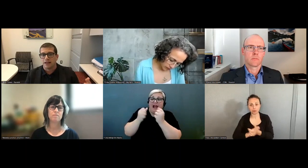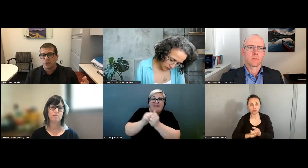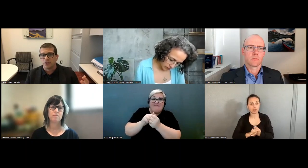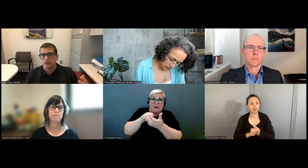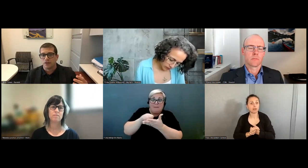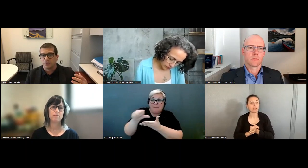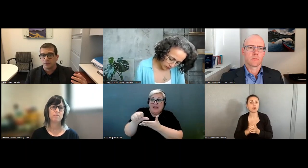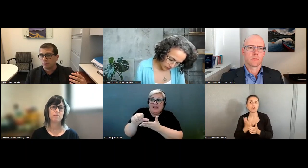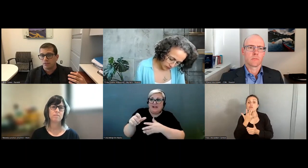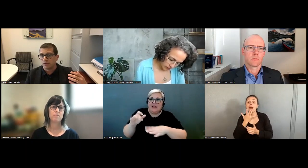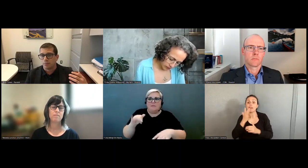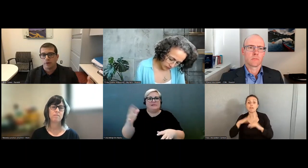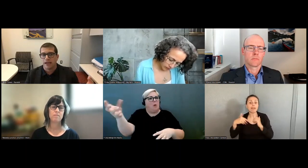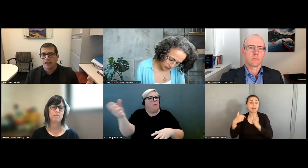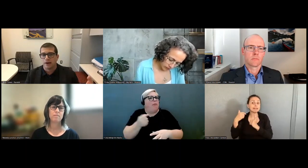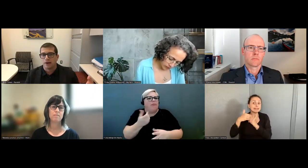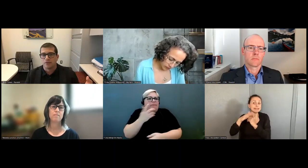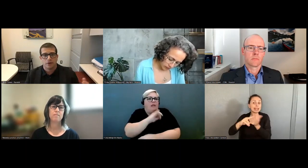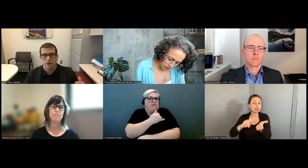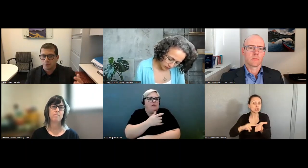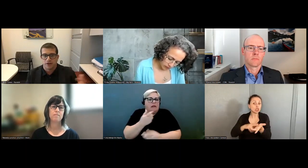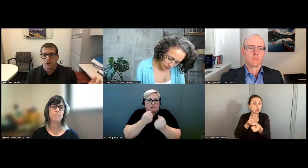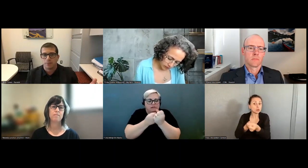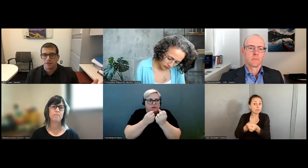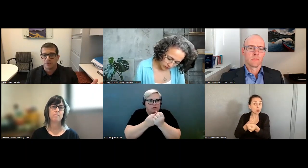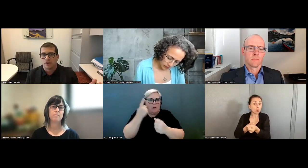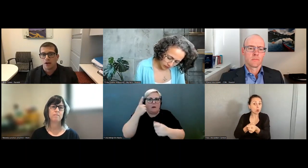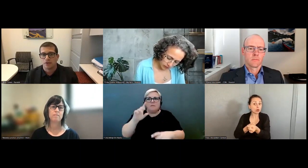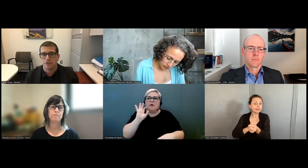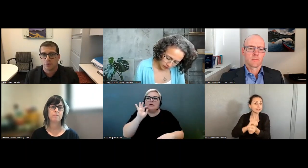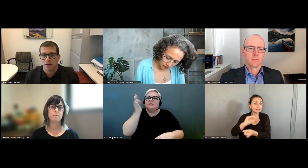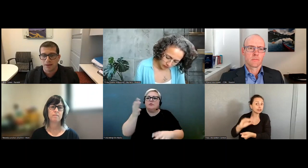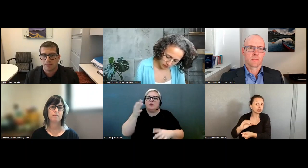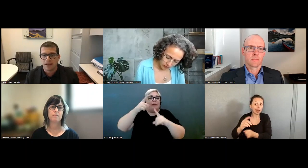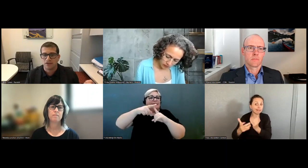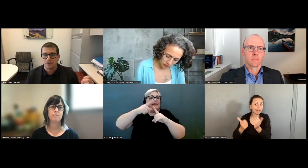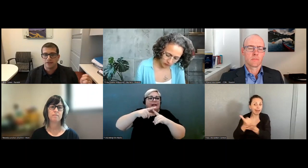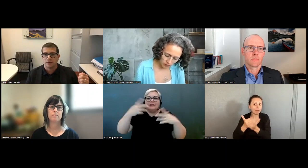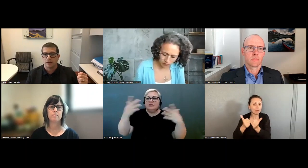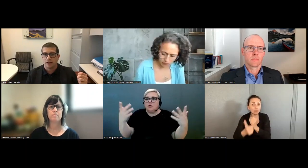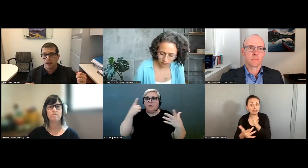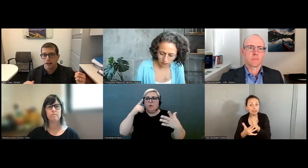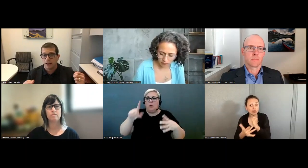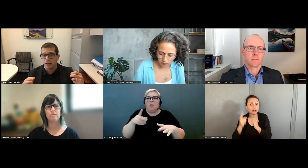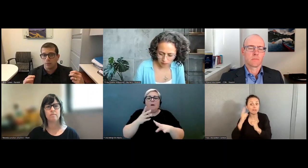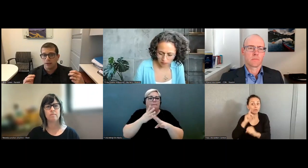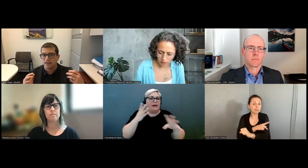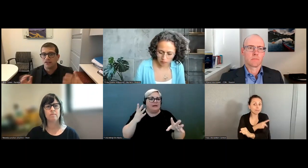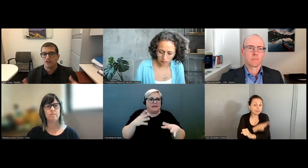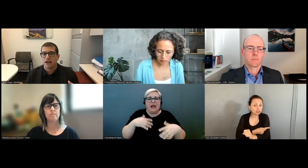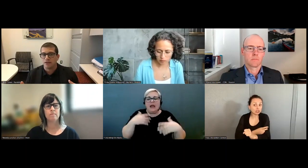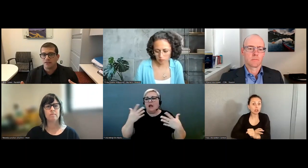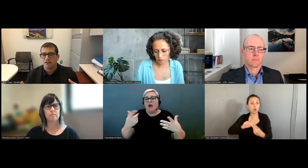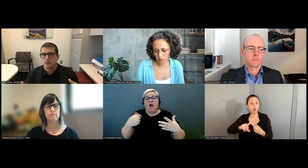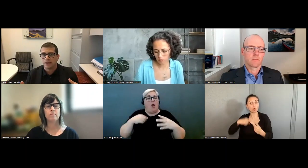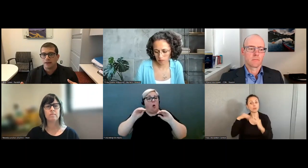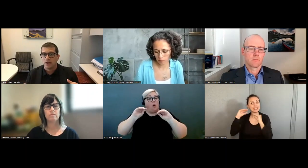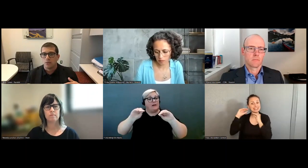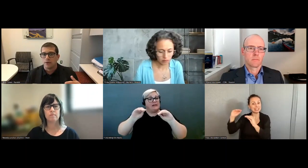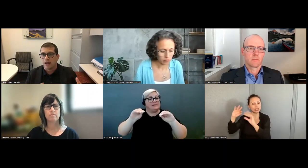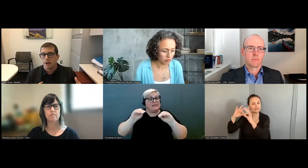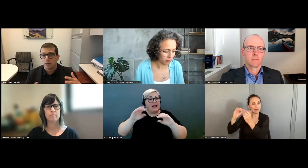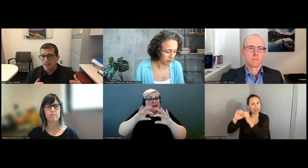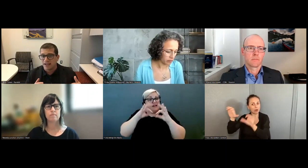sending in a nurse to support care for a particular piece of technology for one of my patients, or we teach families to do